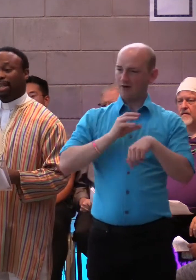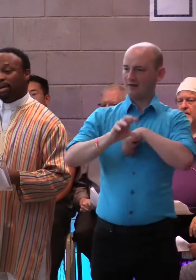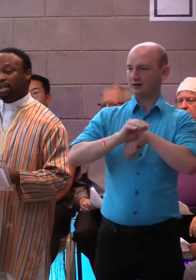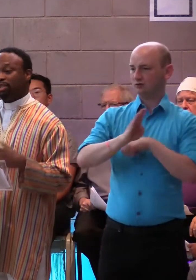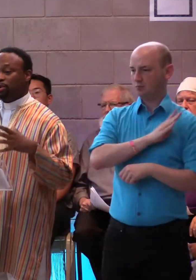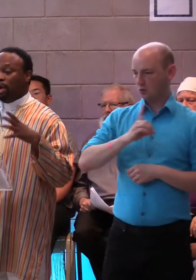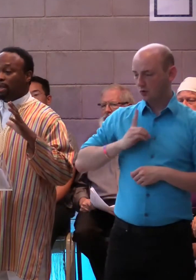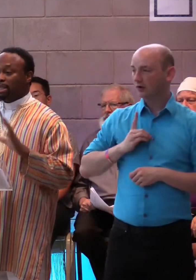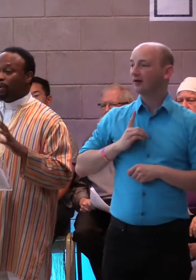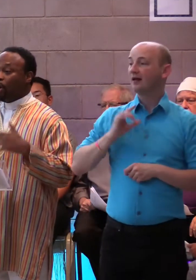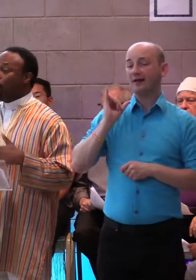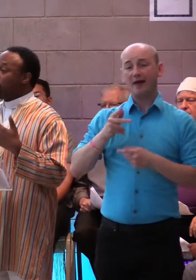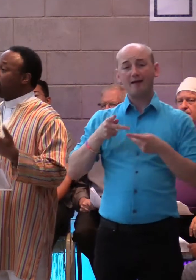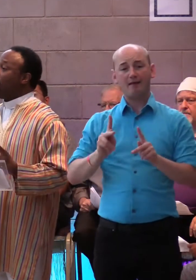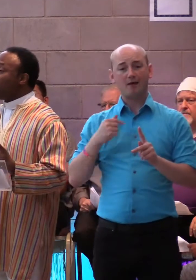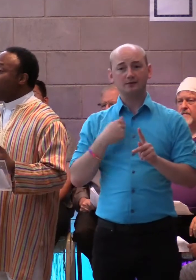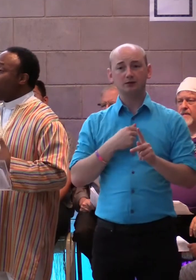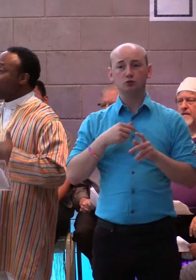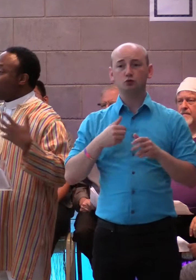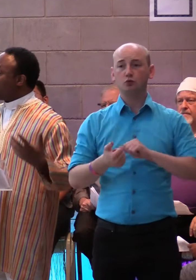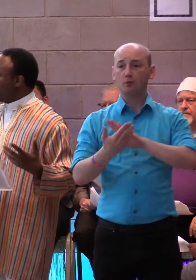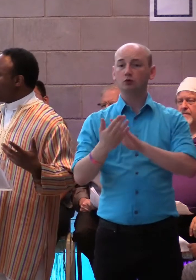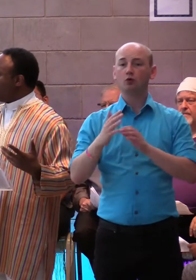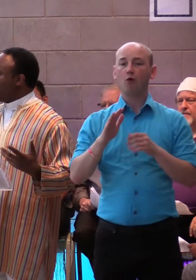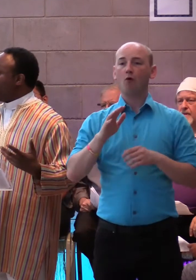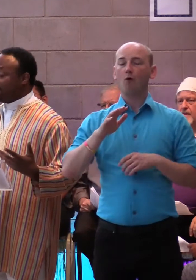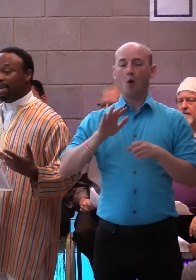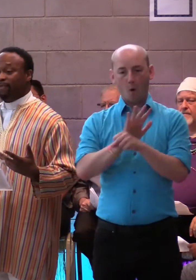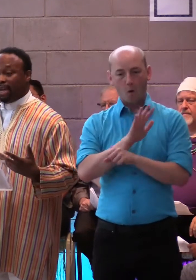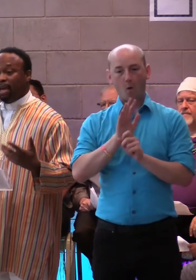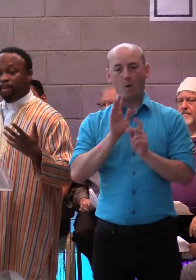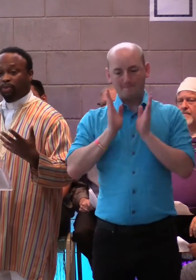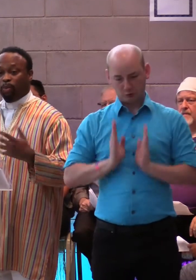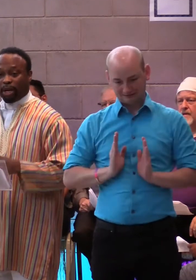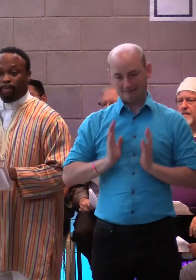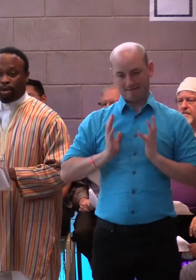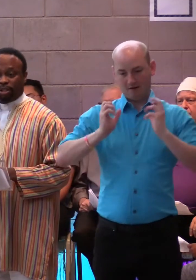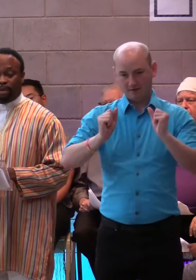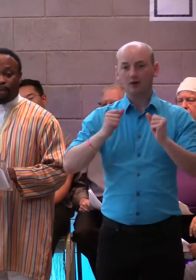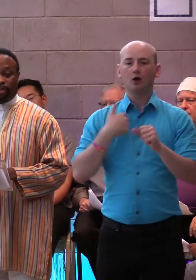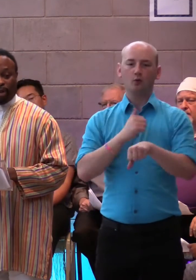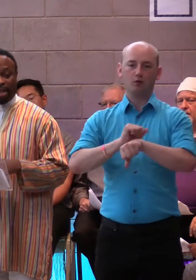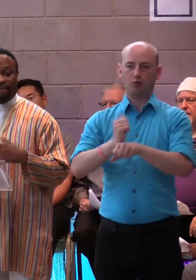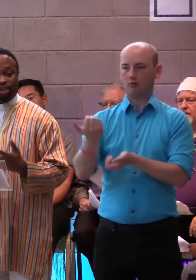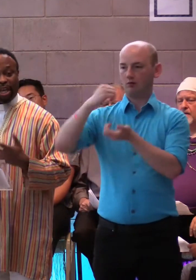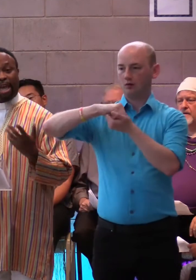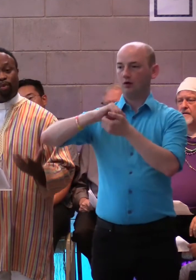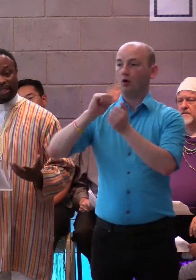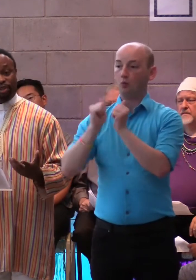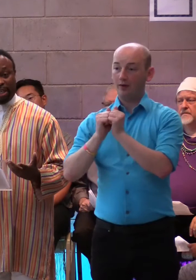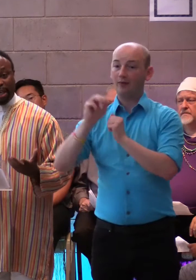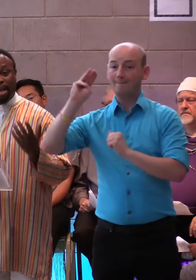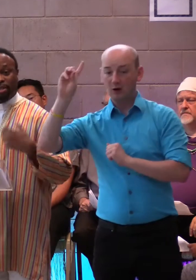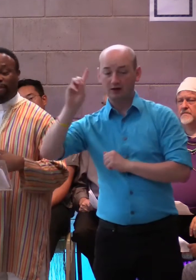which allows us to deal with whole person health across the district and the DMV, because we work in partnership now with Maryland and Virginia and